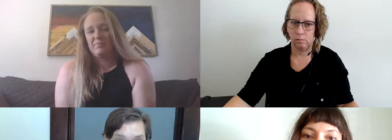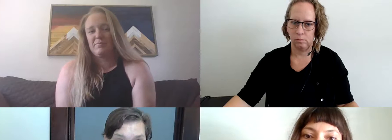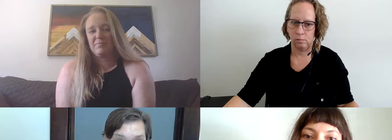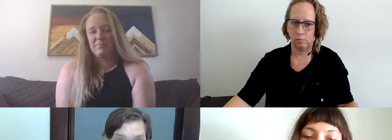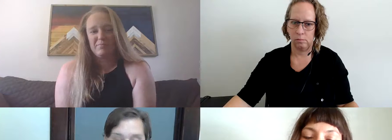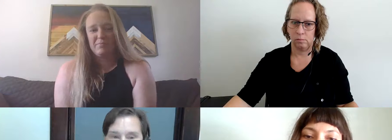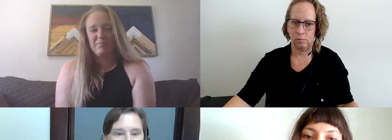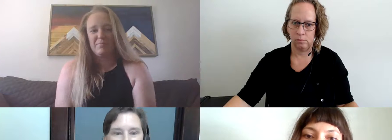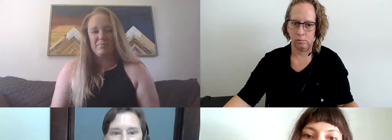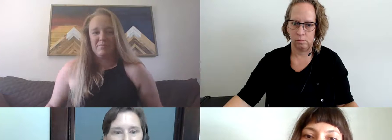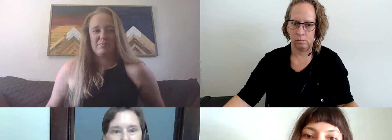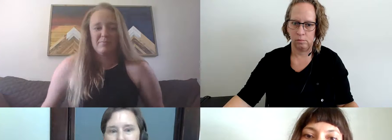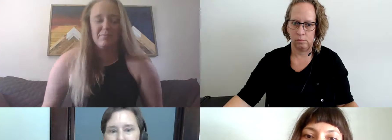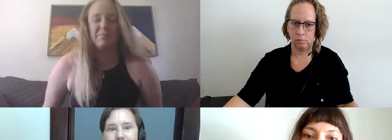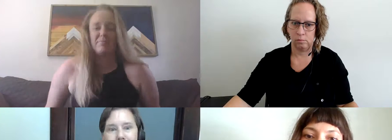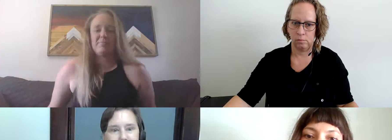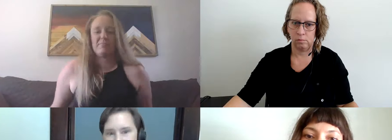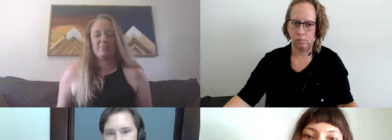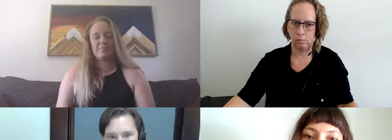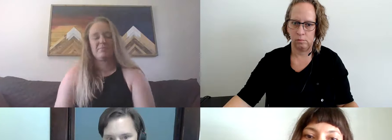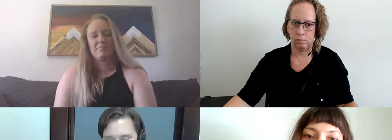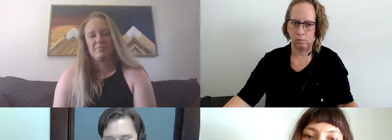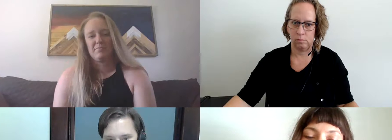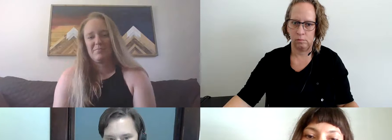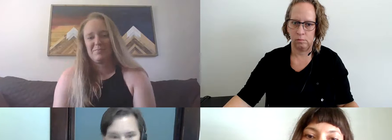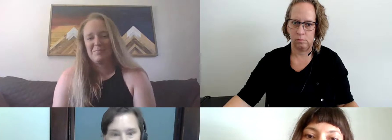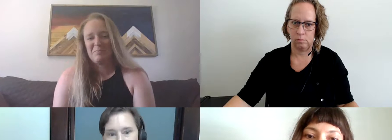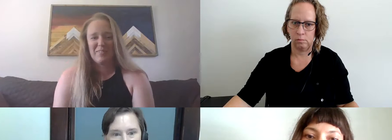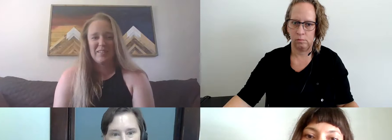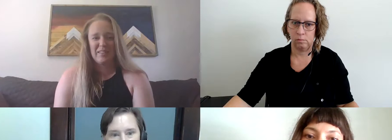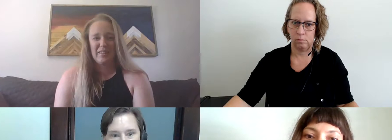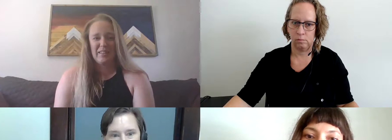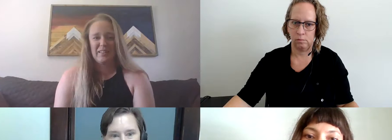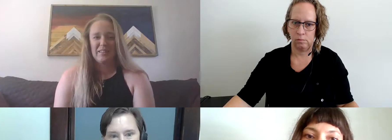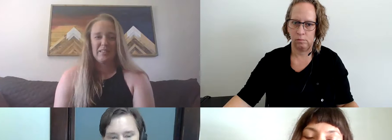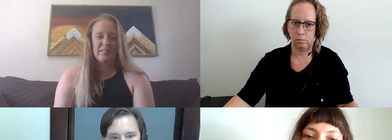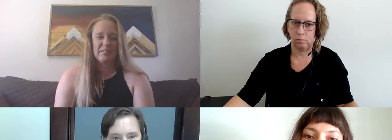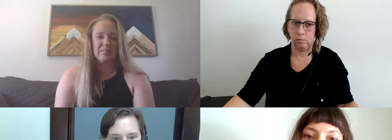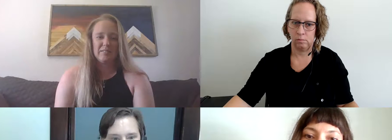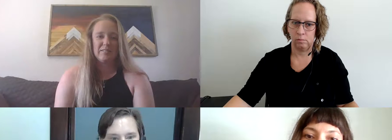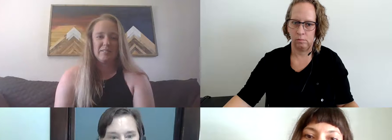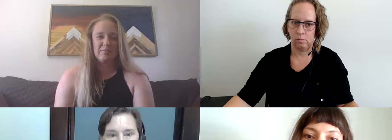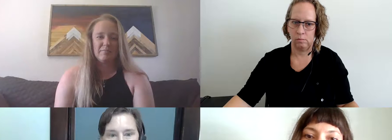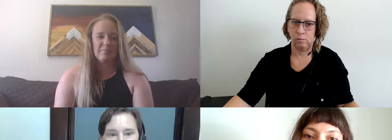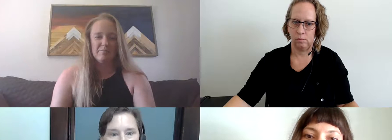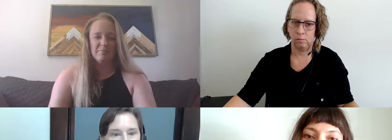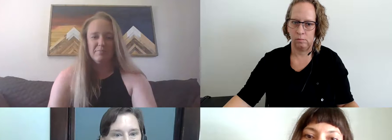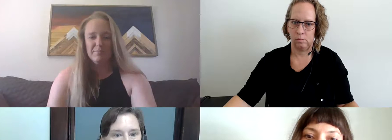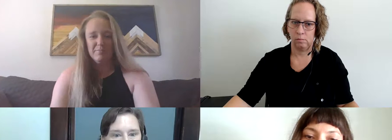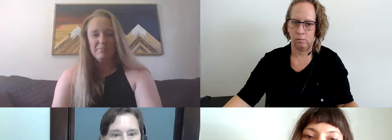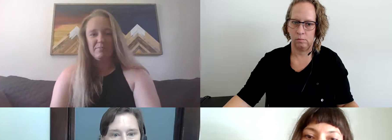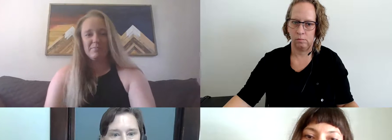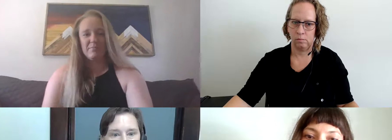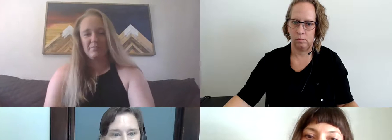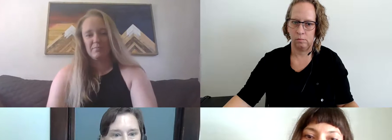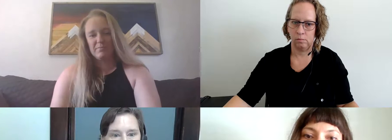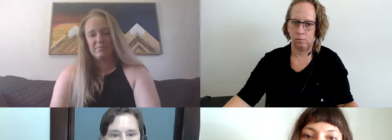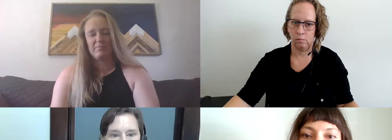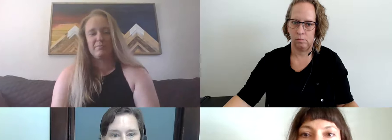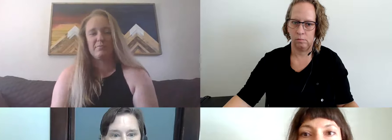Katie was mentioning. I think that's with really any disability. Today we're focusing on deaf and hard of hearing people, but if you focus on